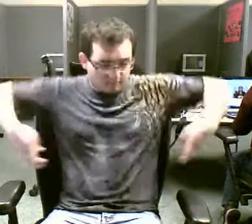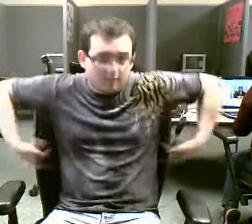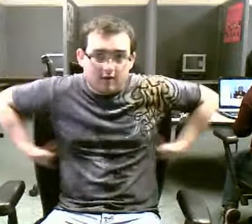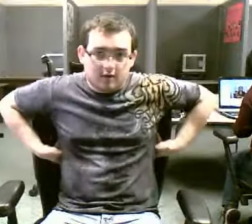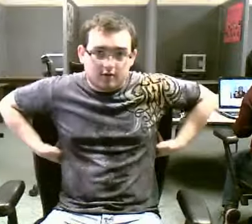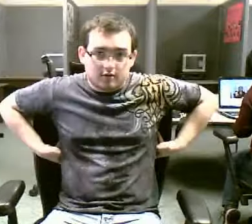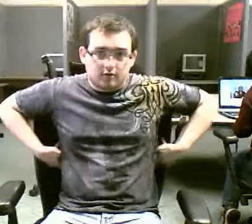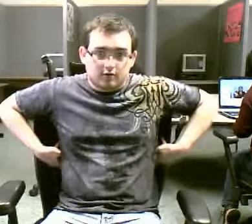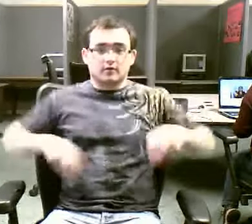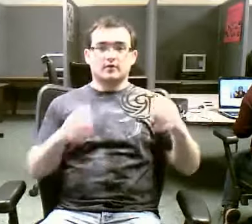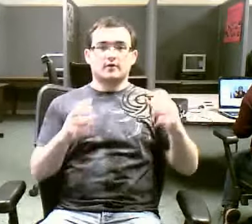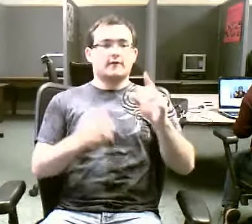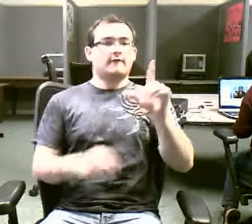Ribs are of three types.